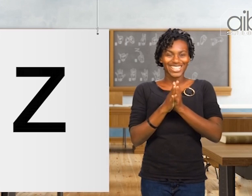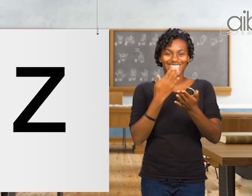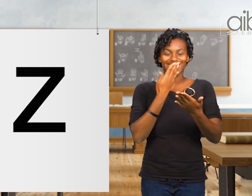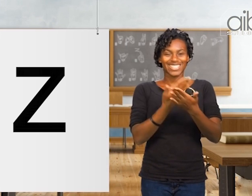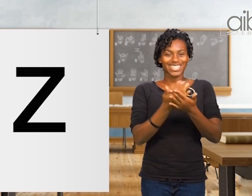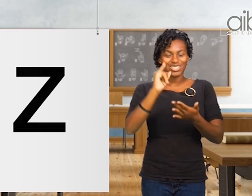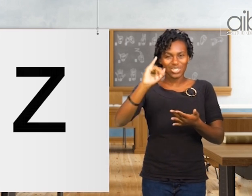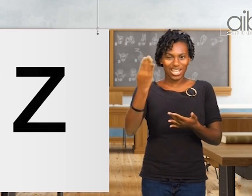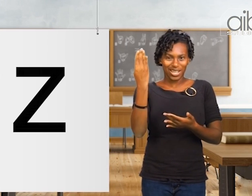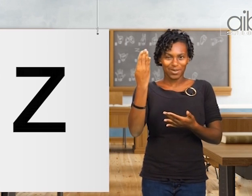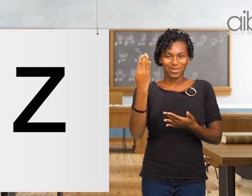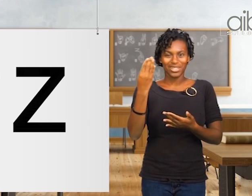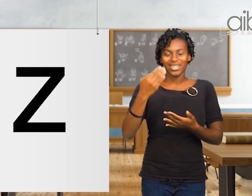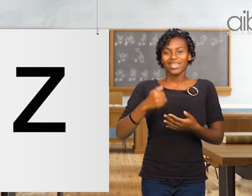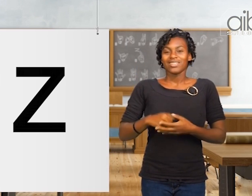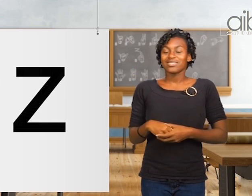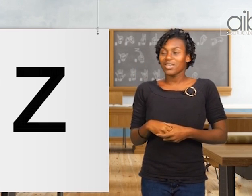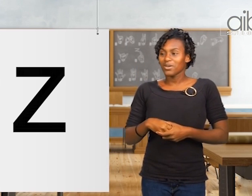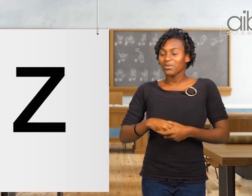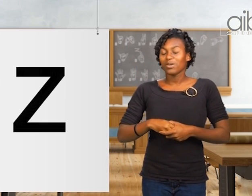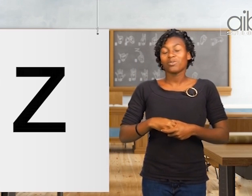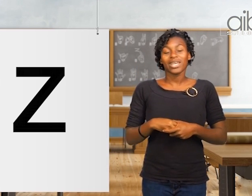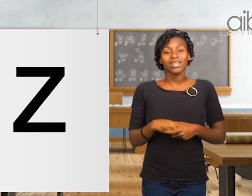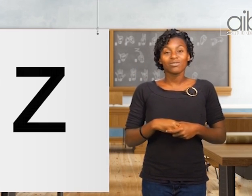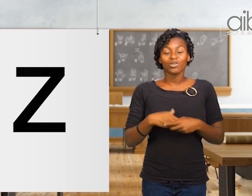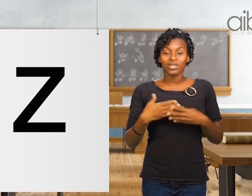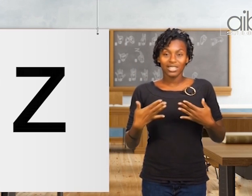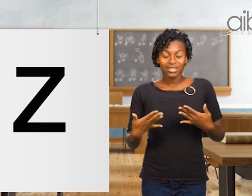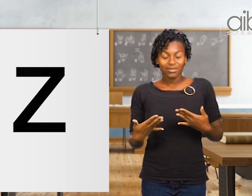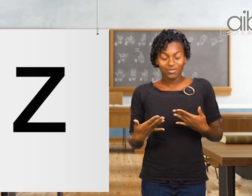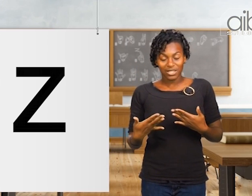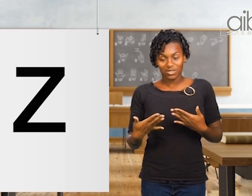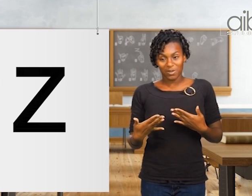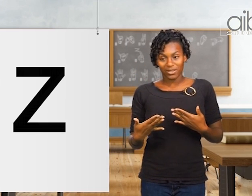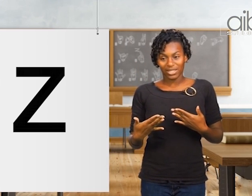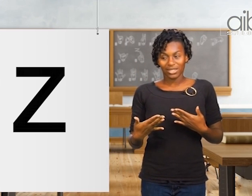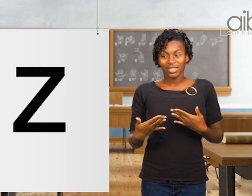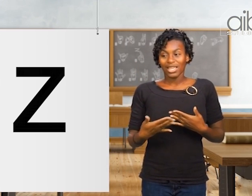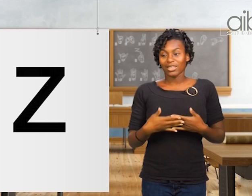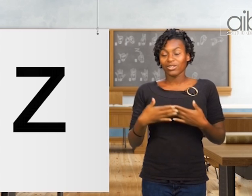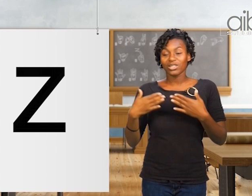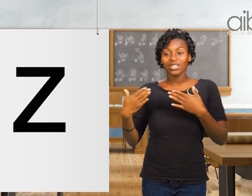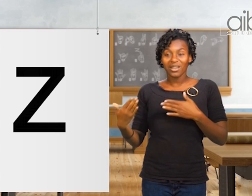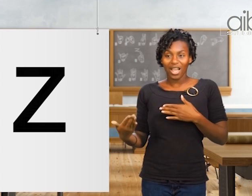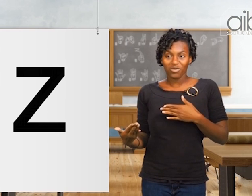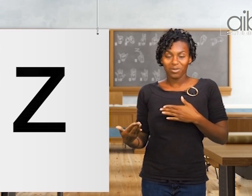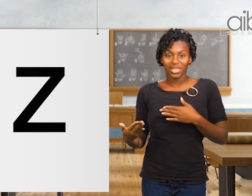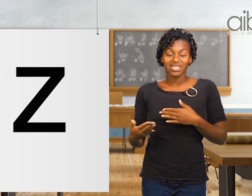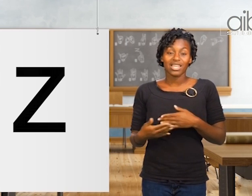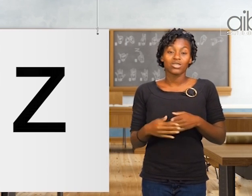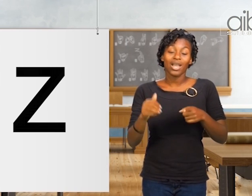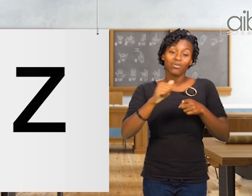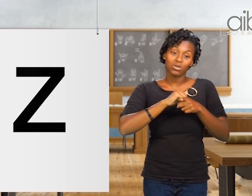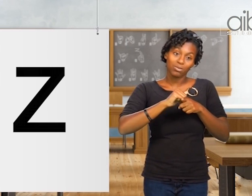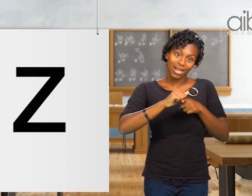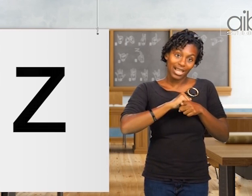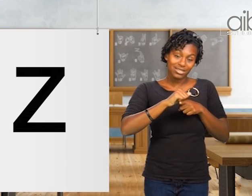Very good. Good job. So a way of learning fingerspelling and learning your alphabet is that you have to